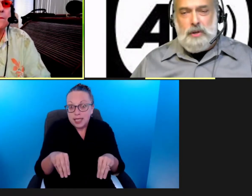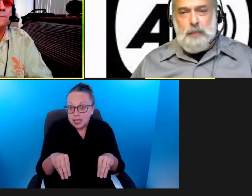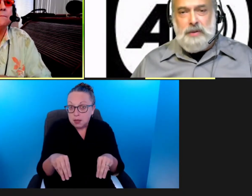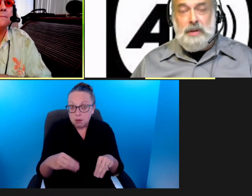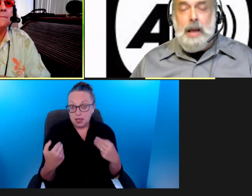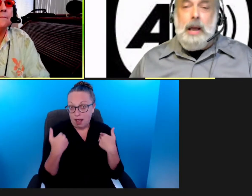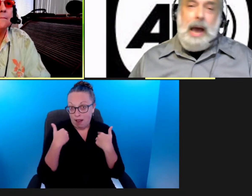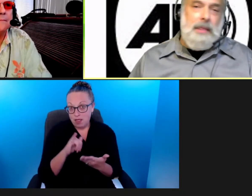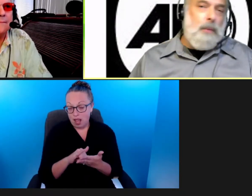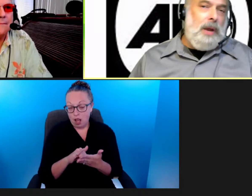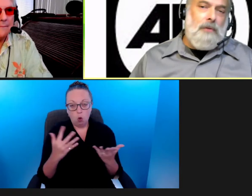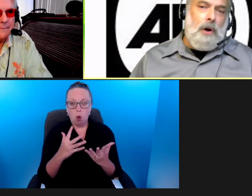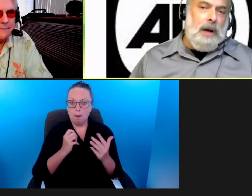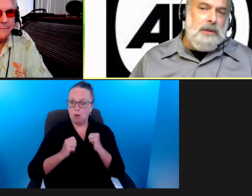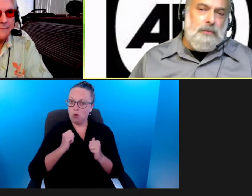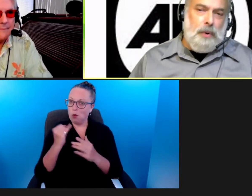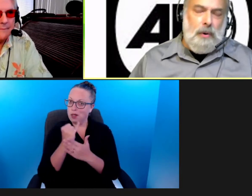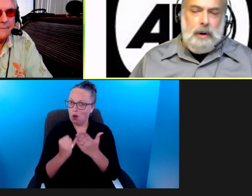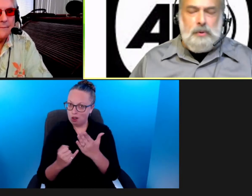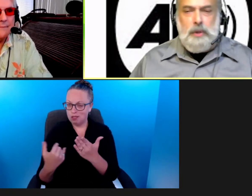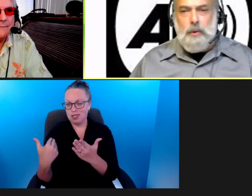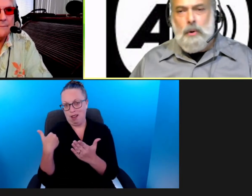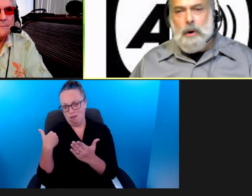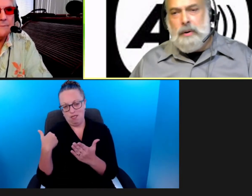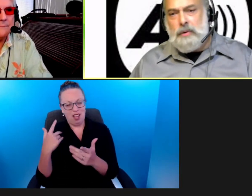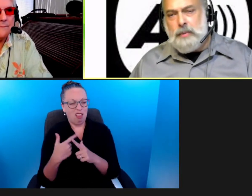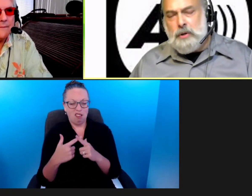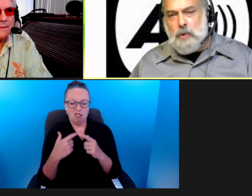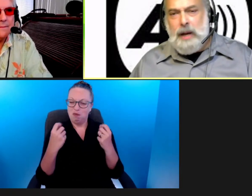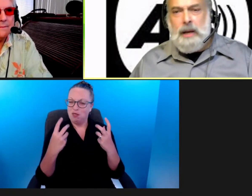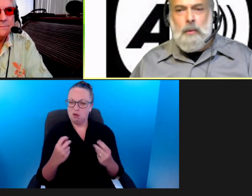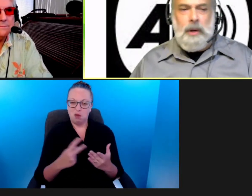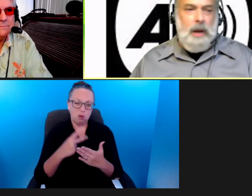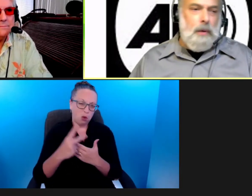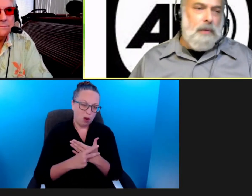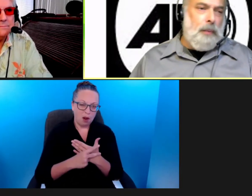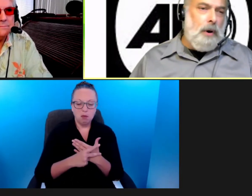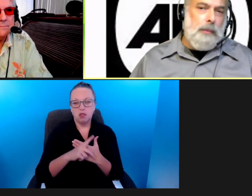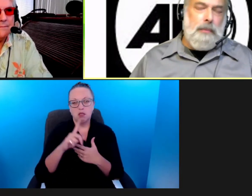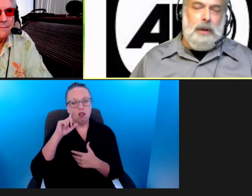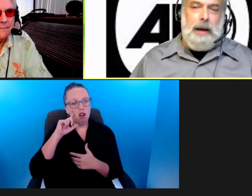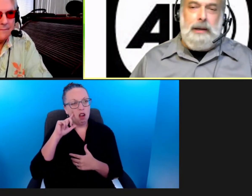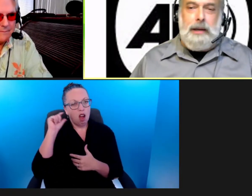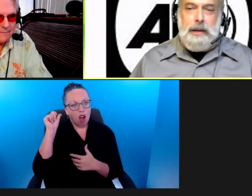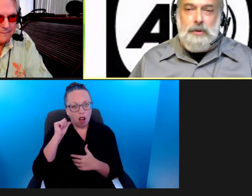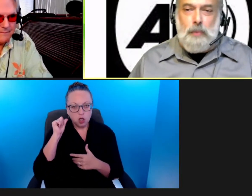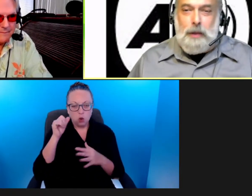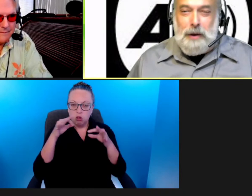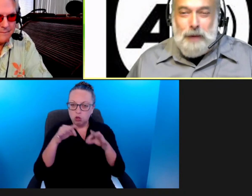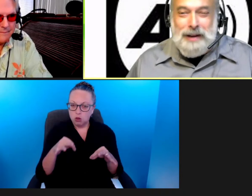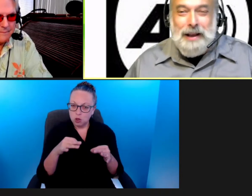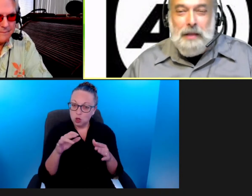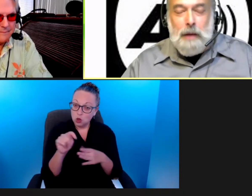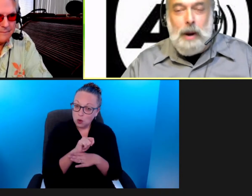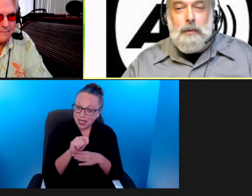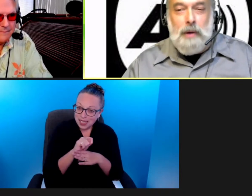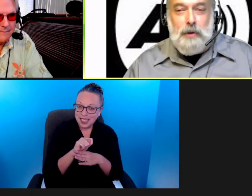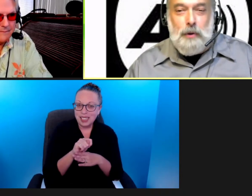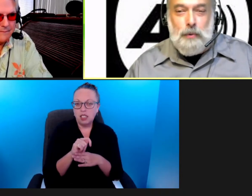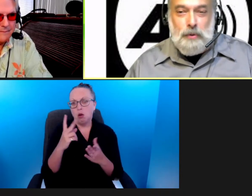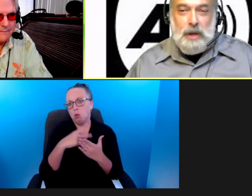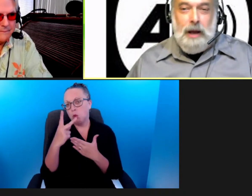performing arts spaces. And then we have all kinds of programs. We do audio description training. We have a program with blind kids where they